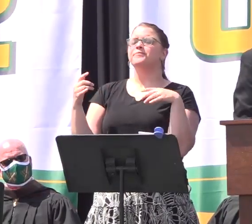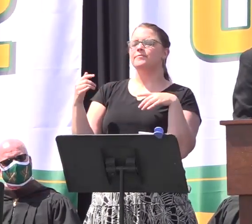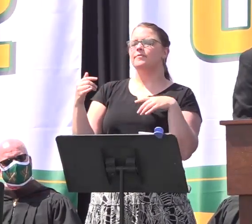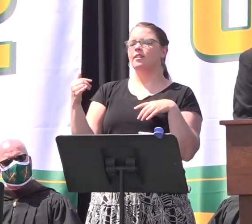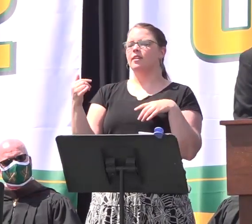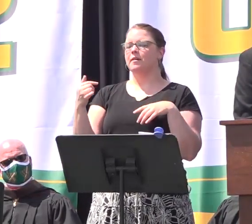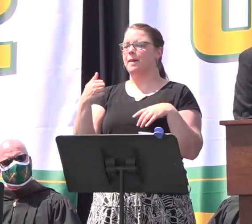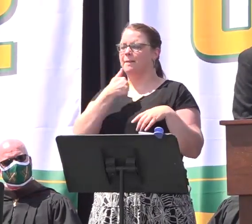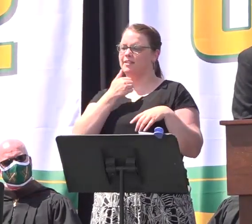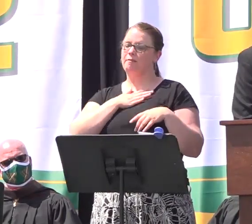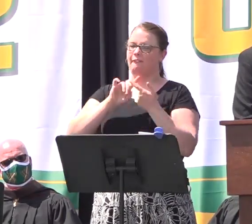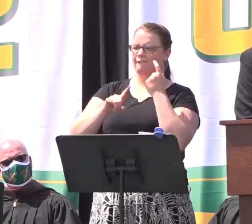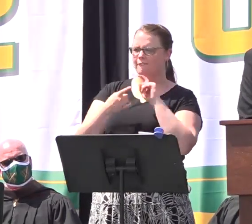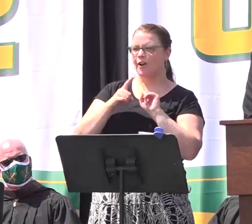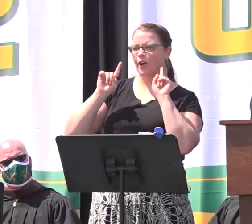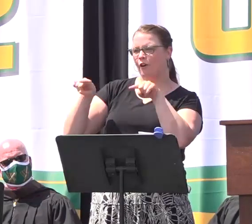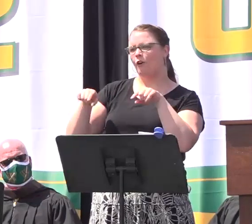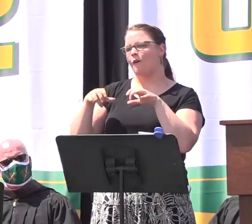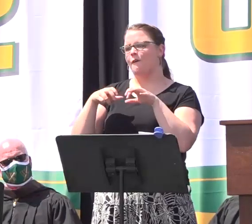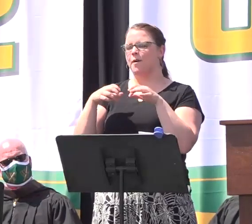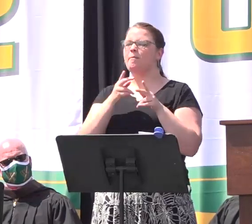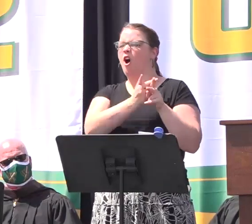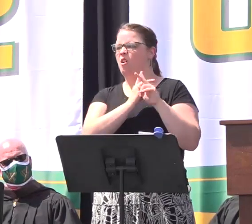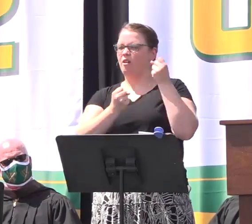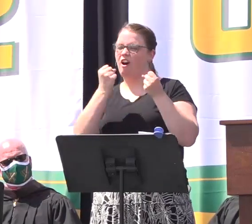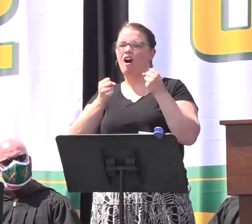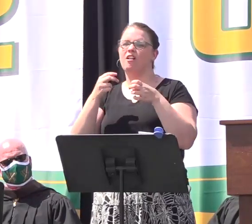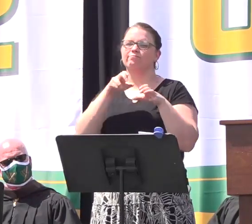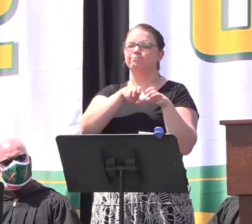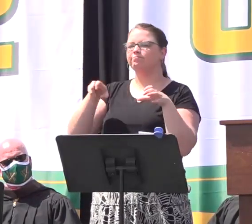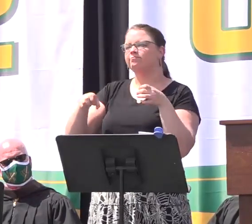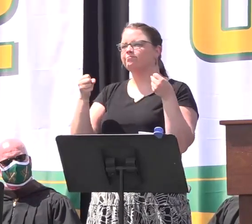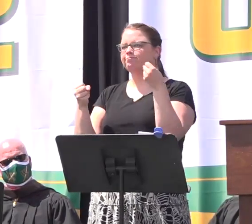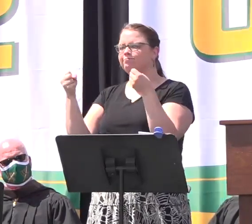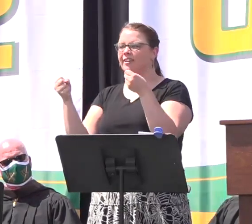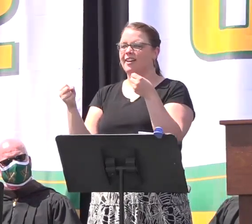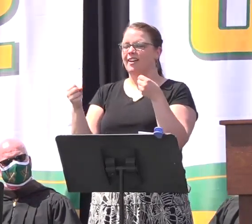trip out west, cross country. My daddy put seat belts in the car. They weren't automatic then.